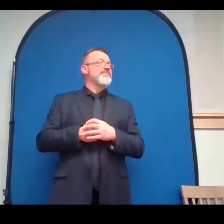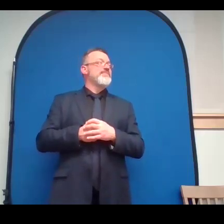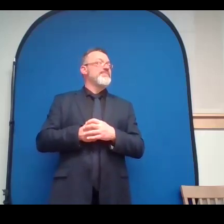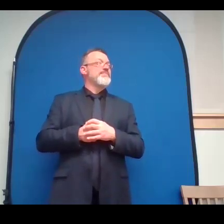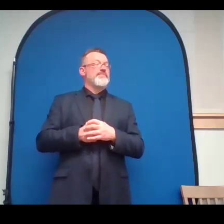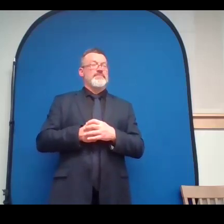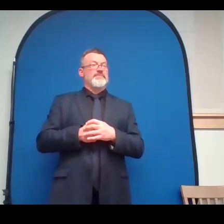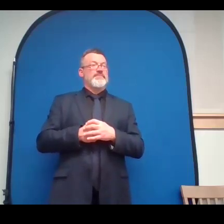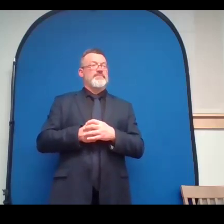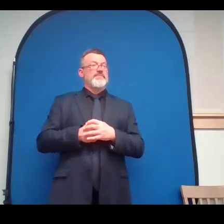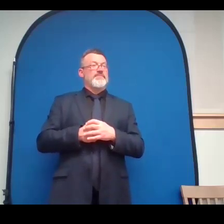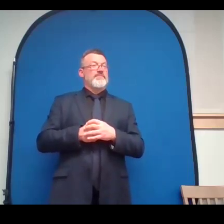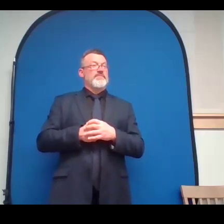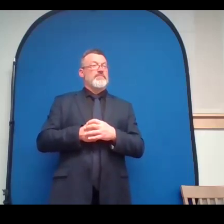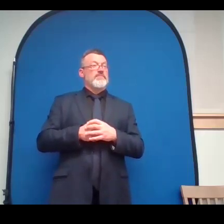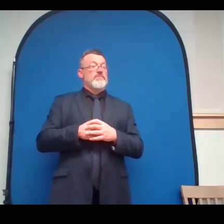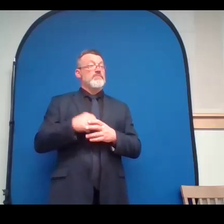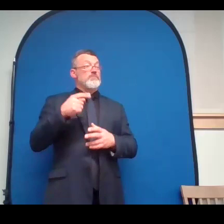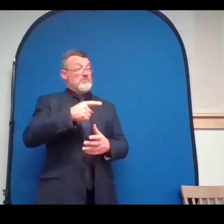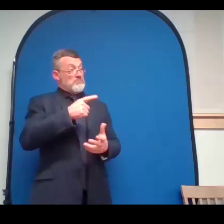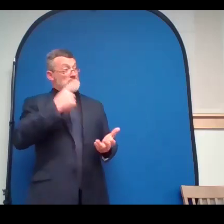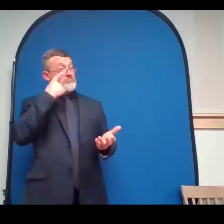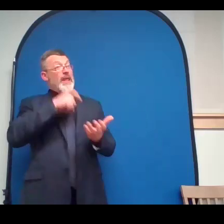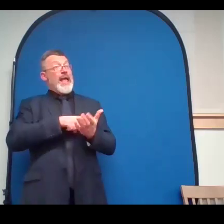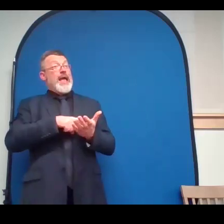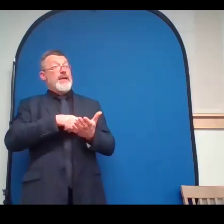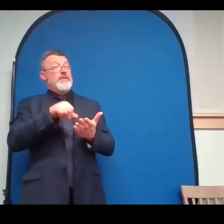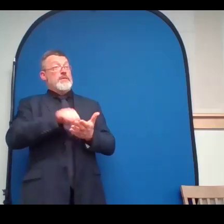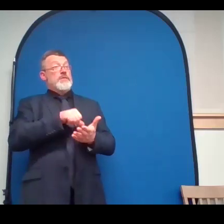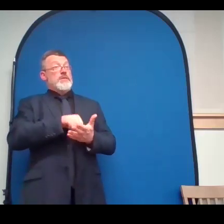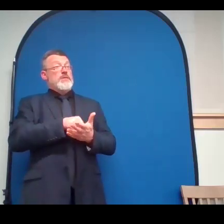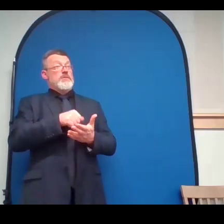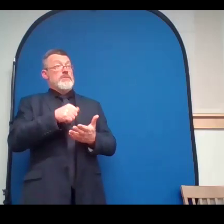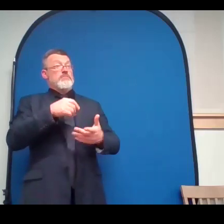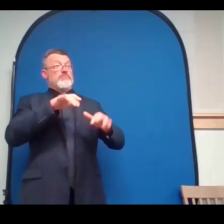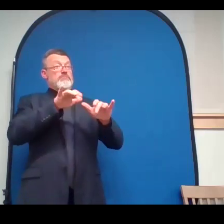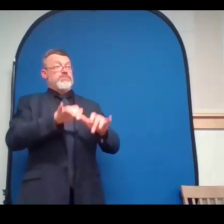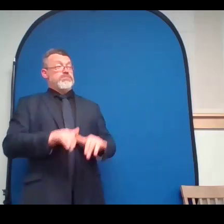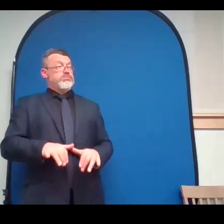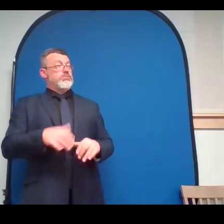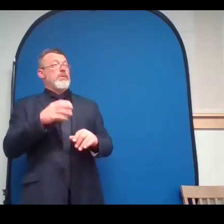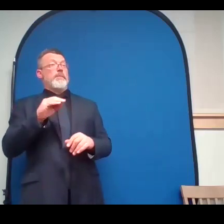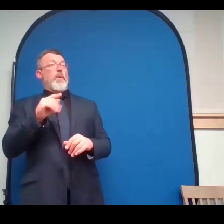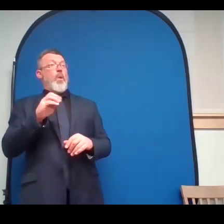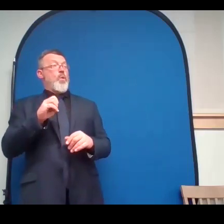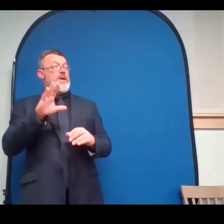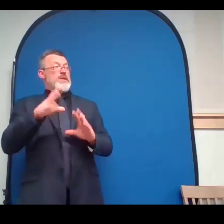Okay. Yes, I recognize that as the narrative that Sergeant Mote